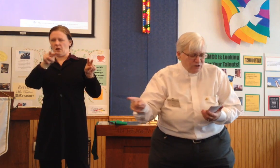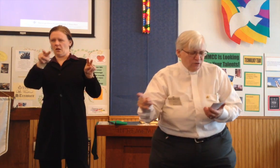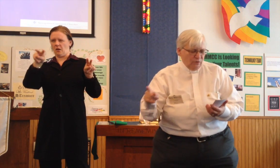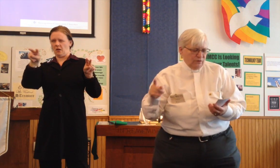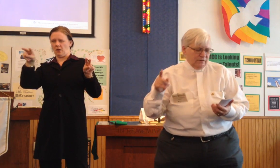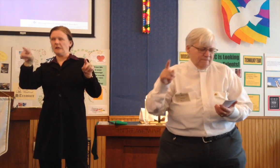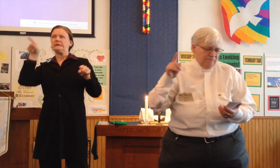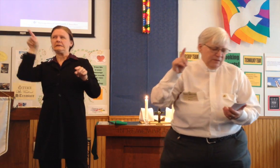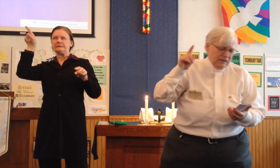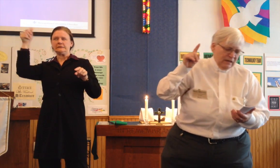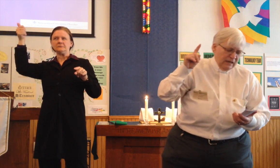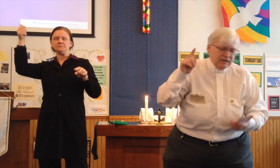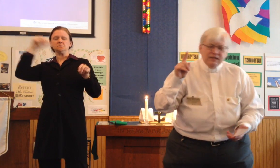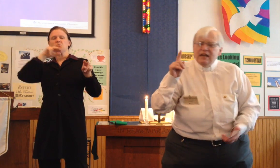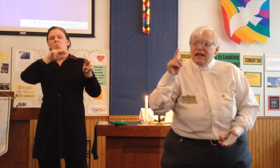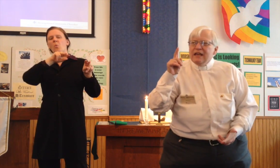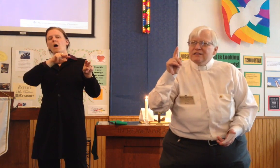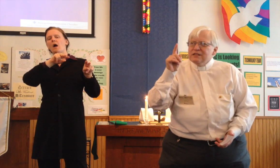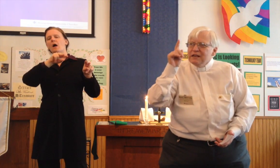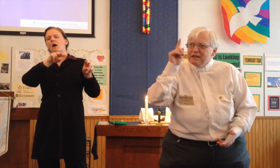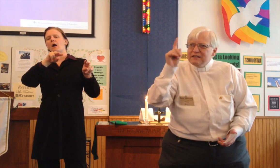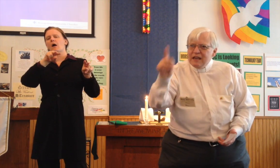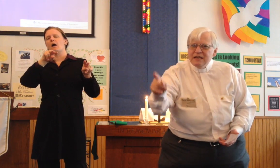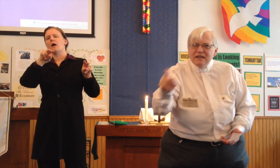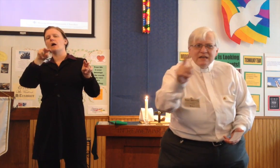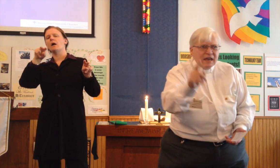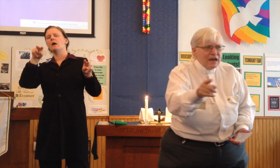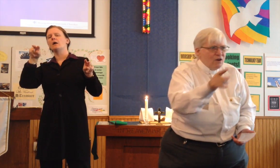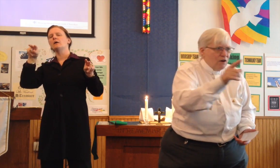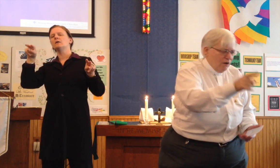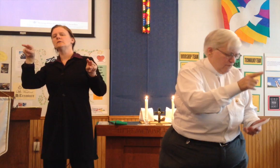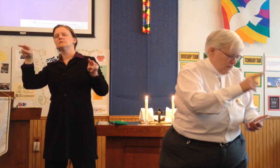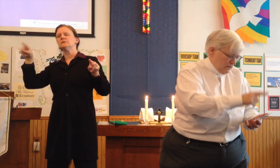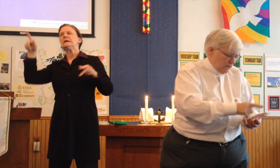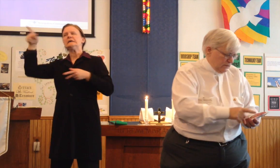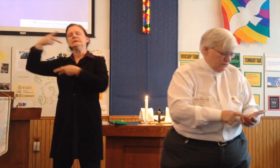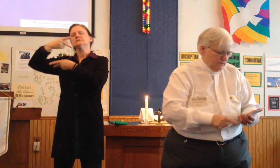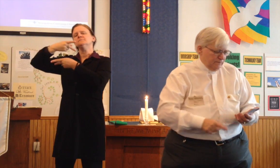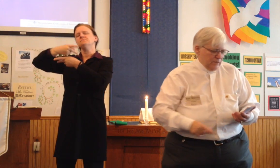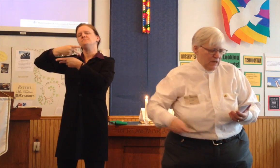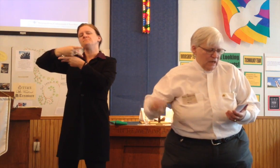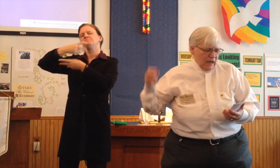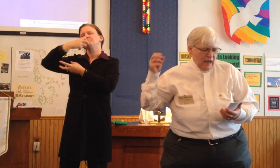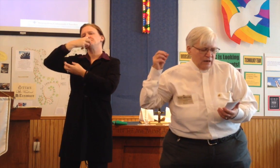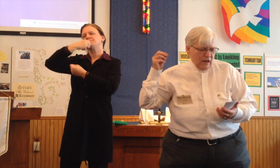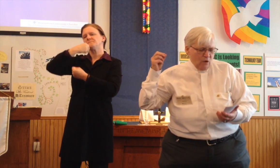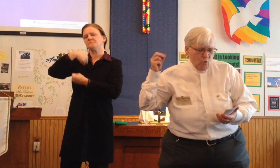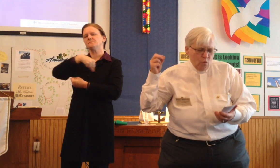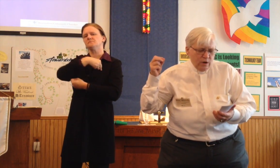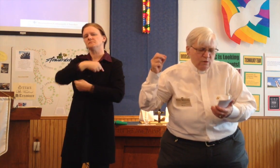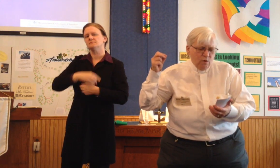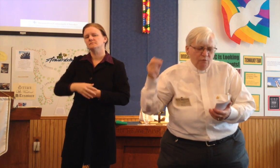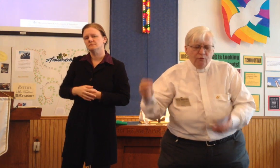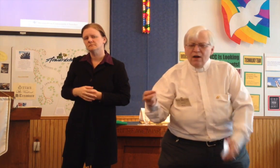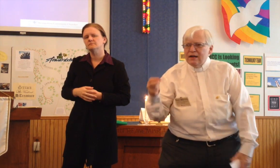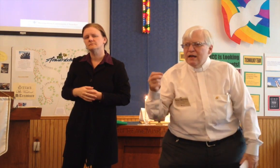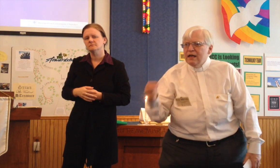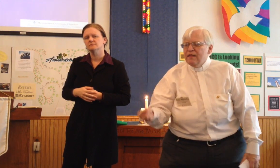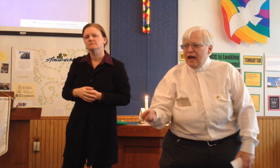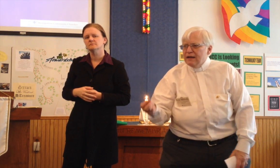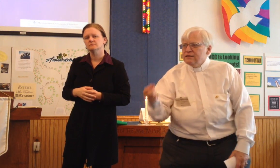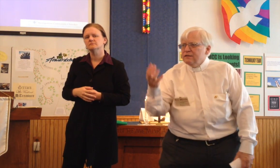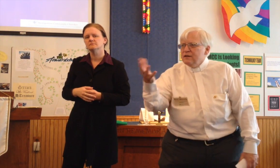The householder is taking care of us. And we will